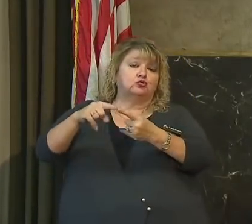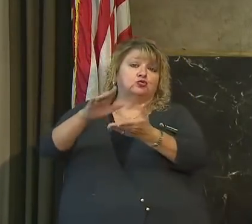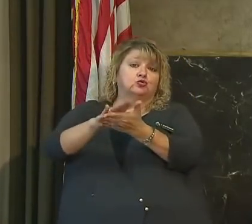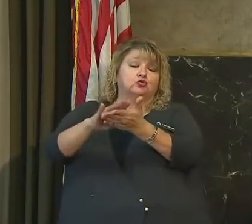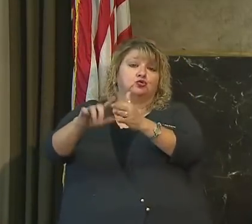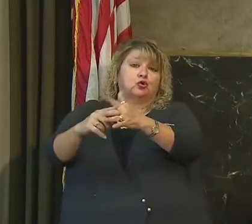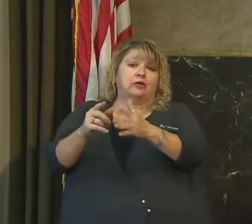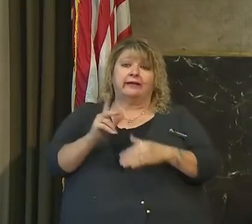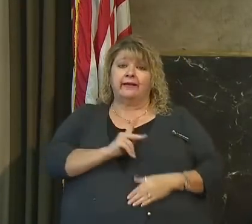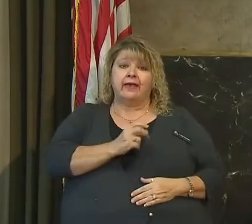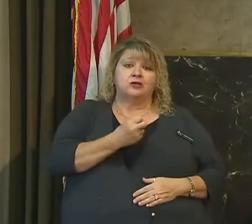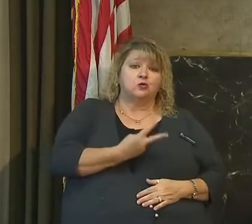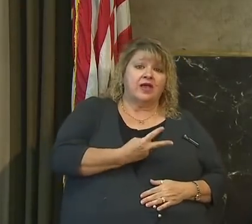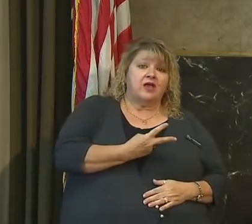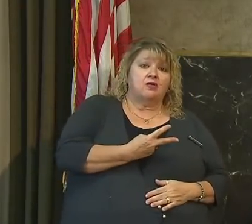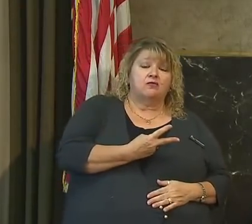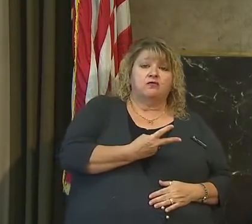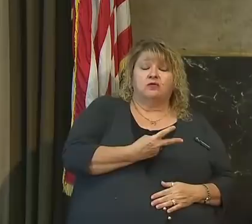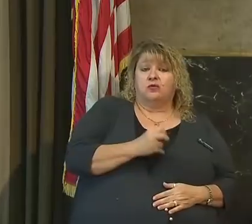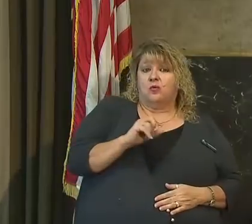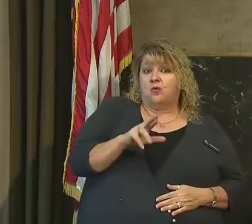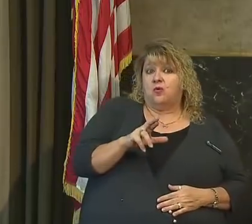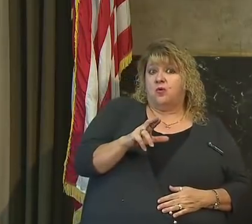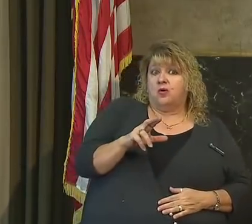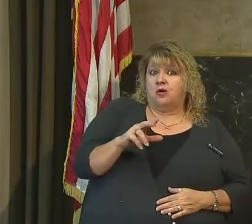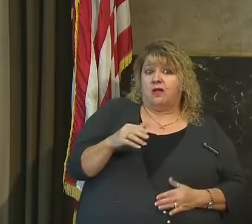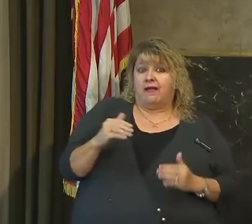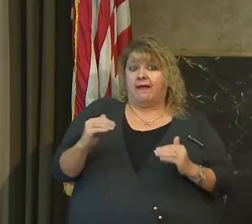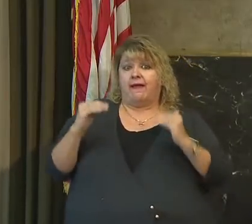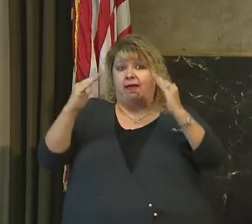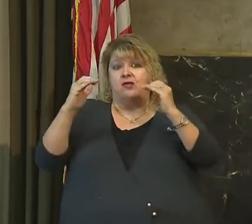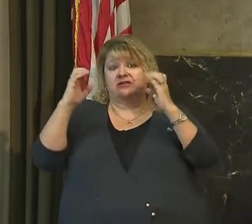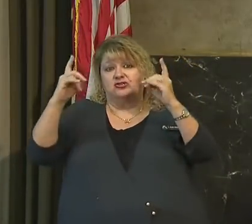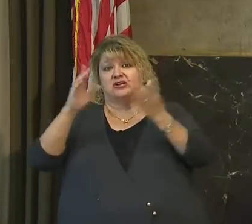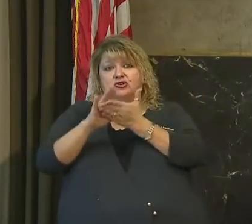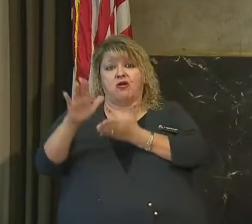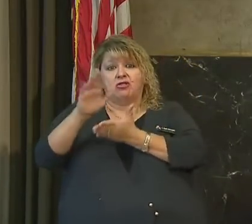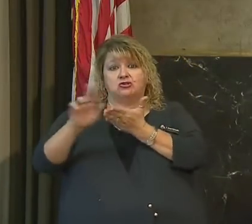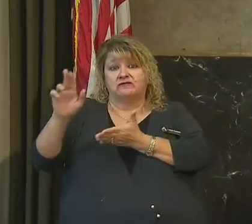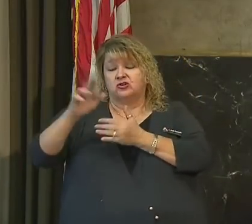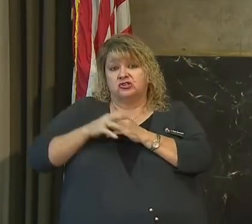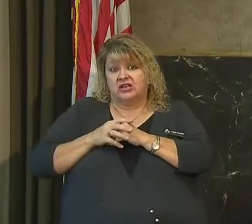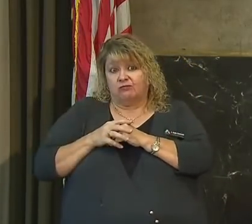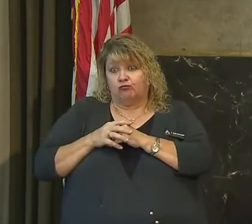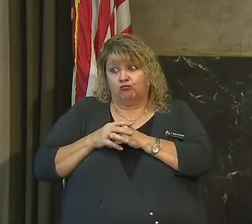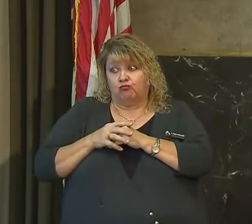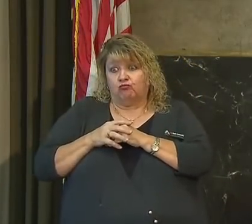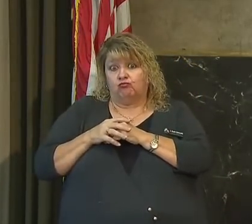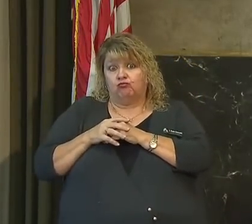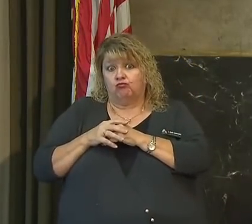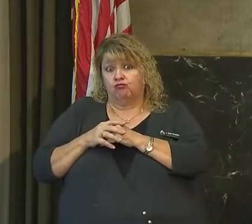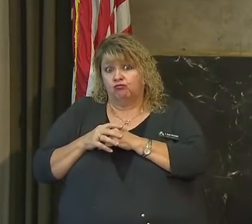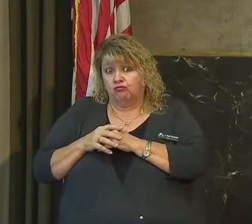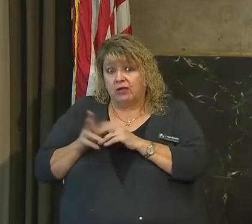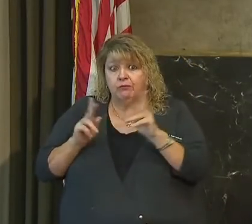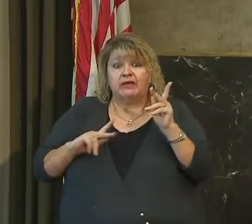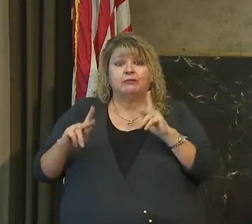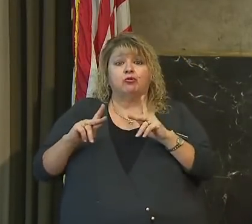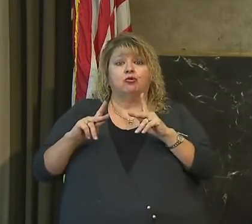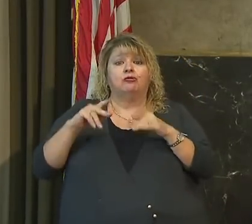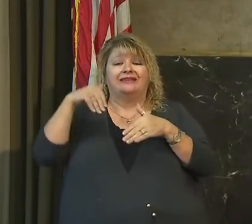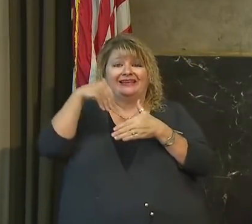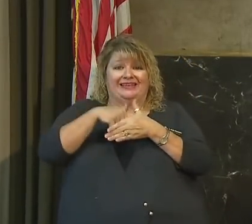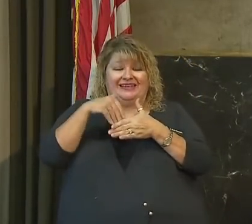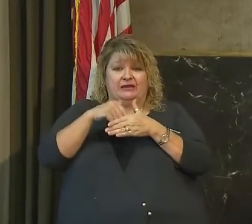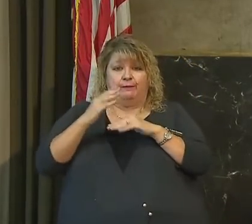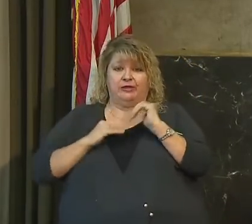K through 12 or really even higher ed. And that is that individuals